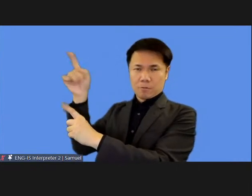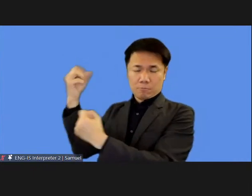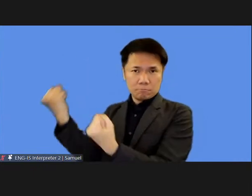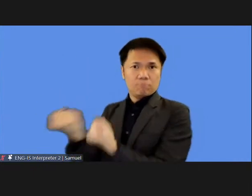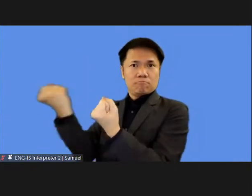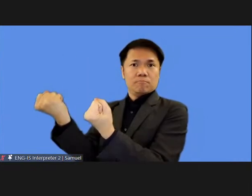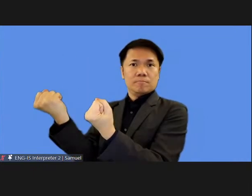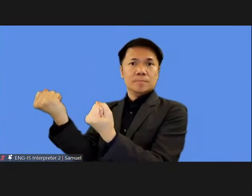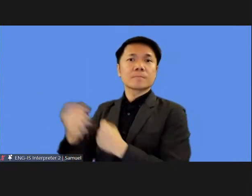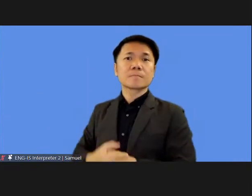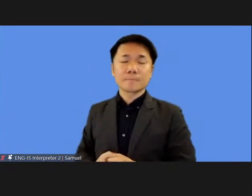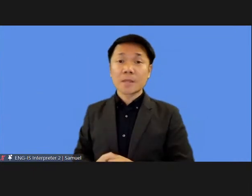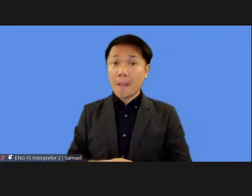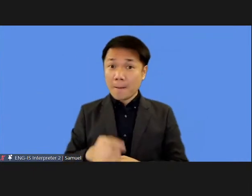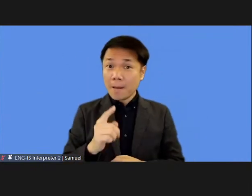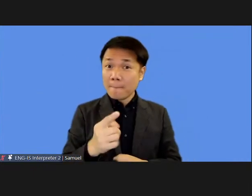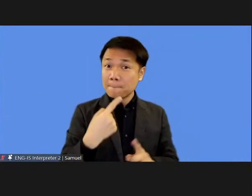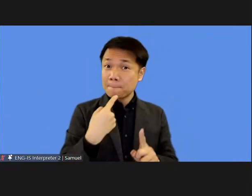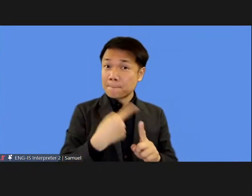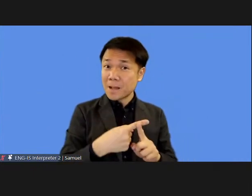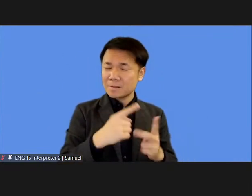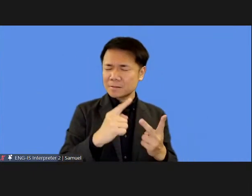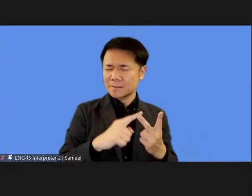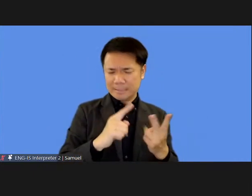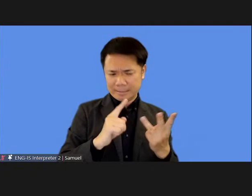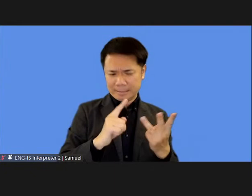innovate, like I keep saying. It's very important.